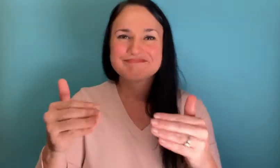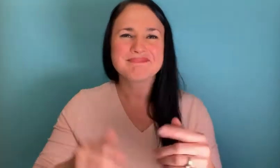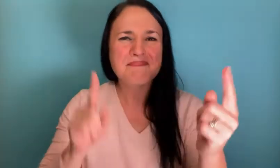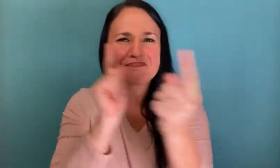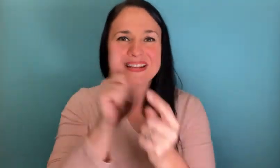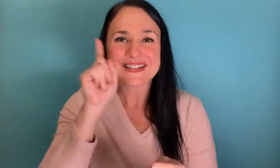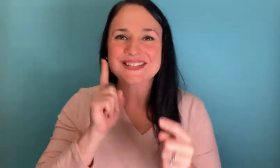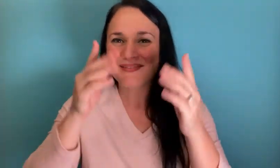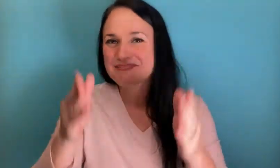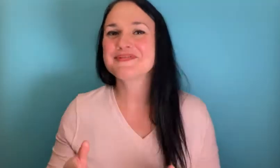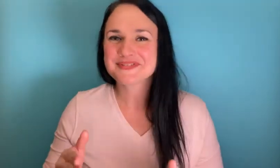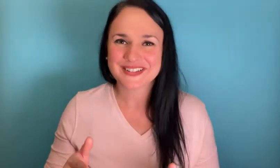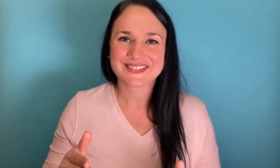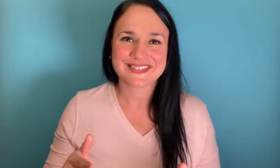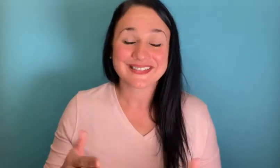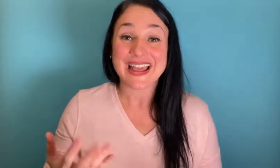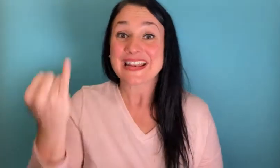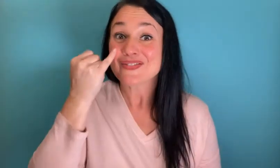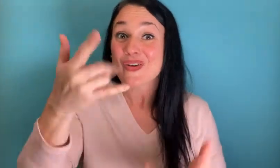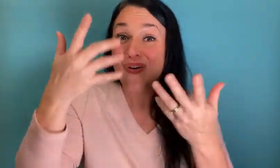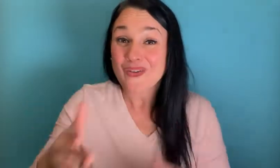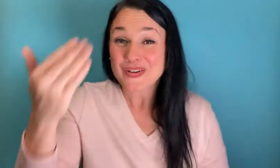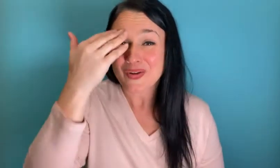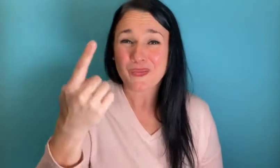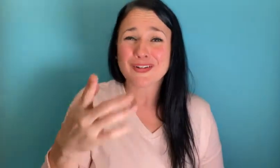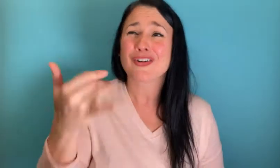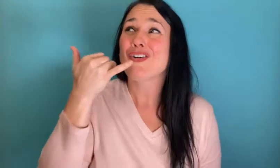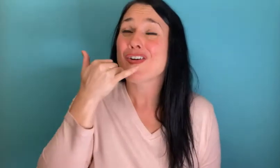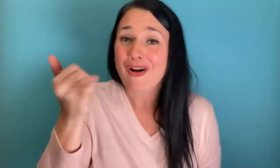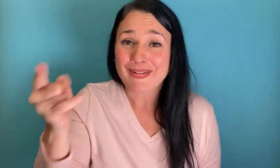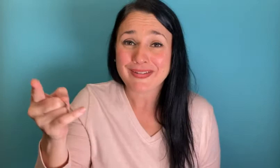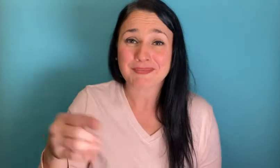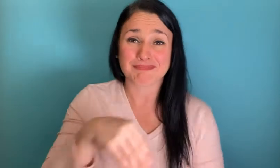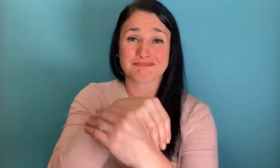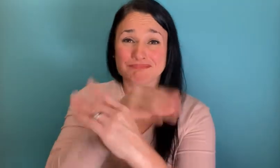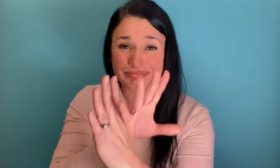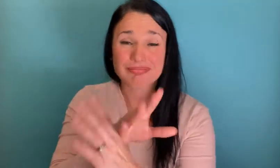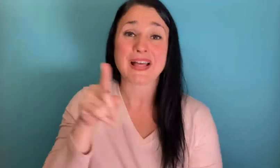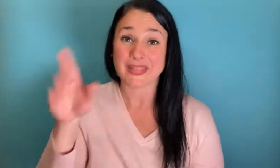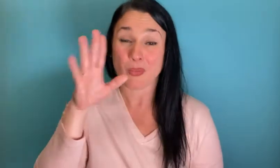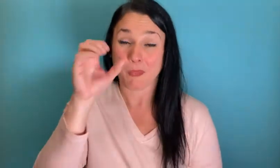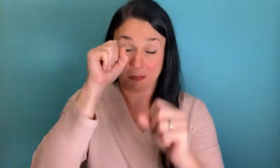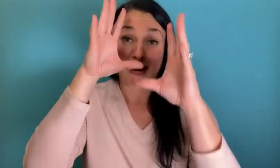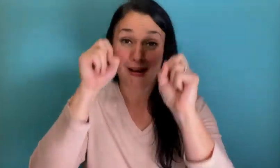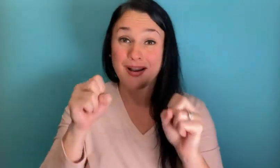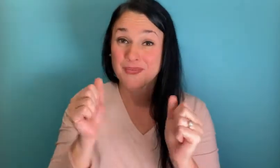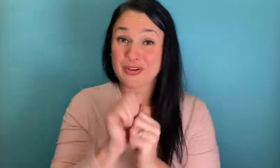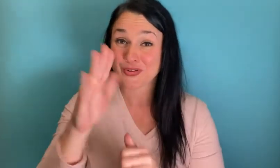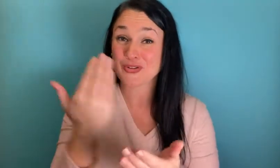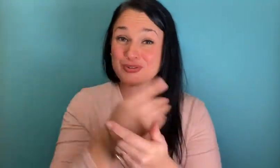thing is go ahead and meet a deaf person. Now, if you already know one, call them. Video chat with them. They'll be amazed